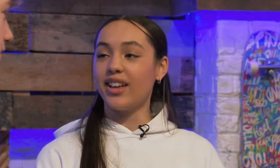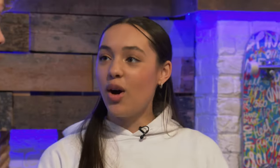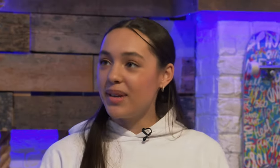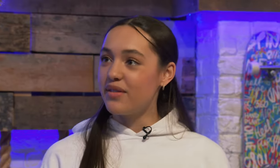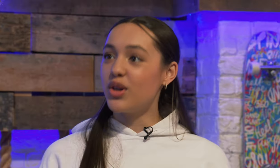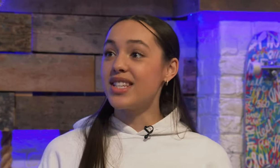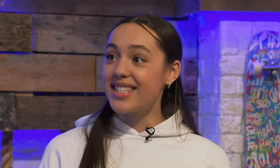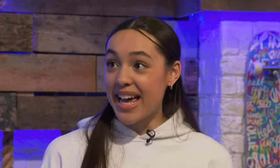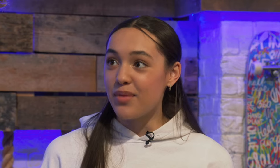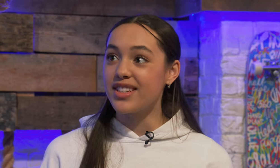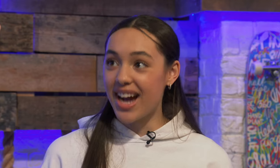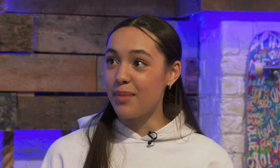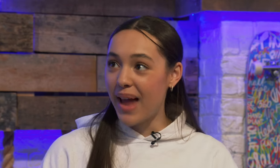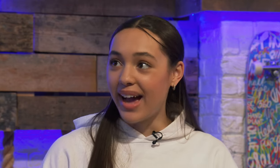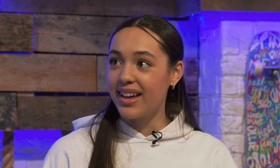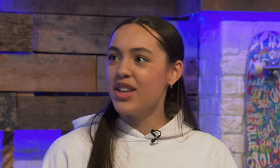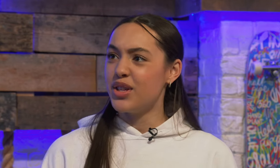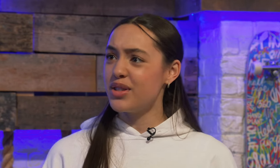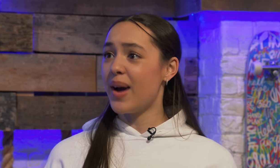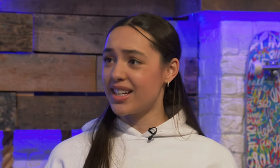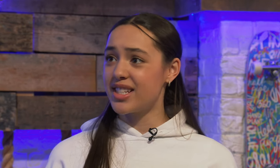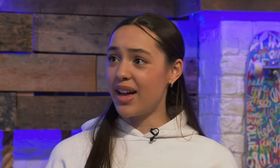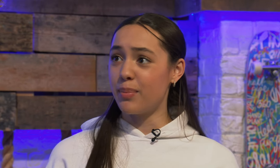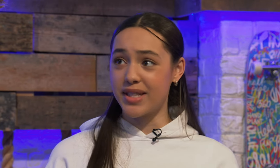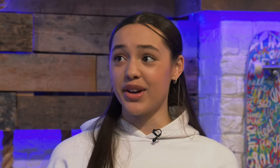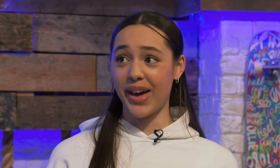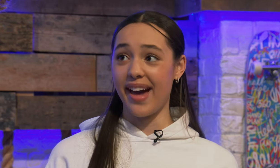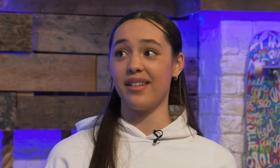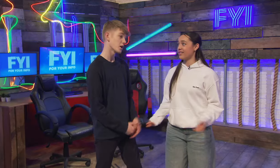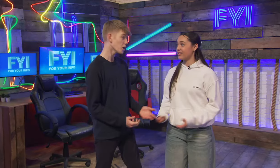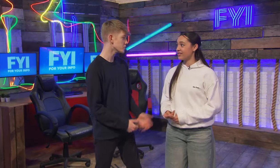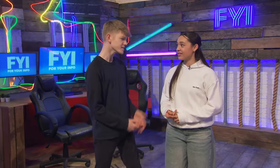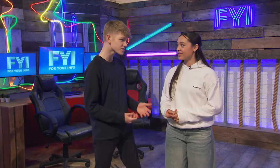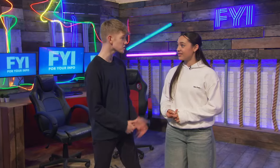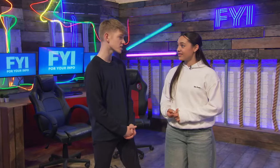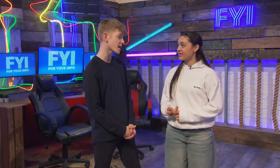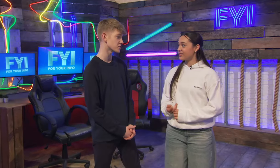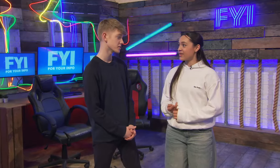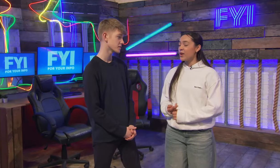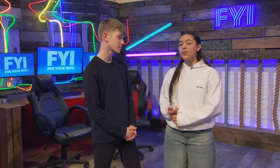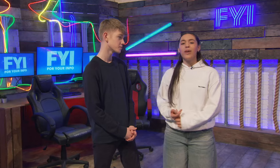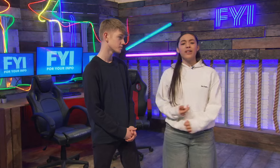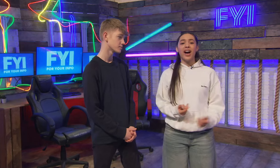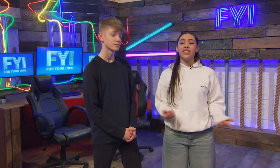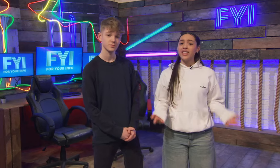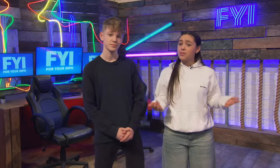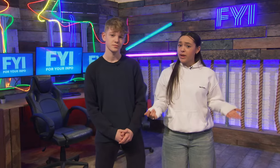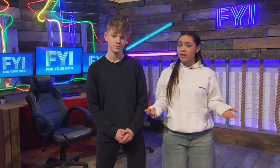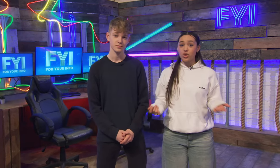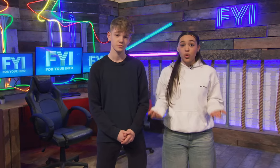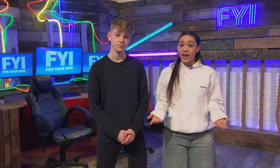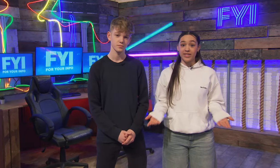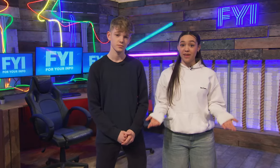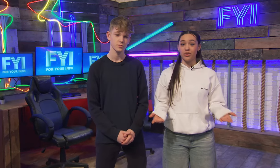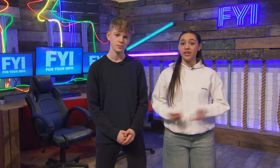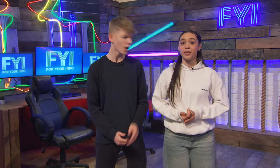I can't believe you got to sing with Jack Black. You two actually sounded pretty okay. I know, he's such a legend. Well, I think that's pretty